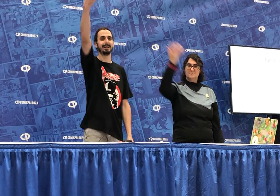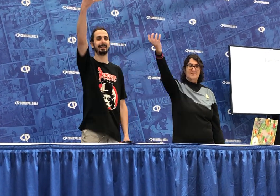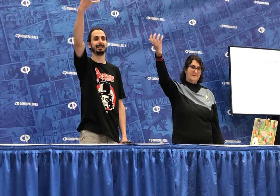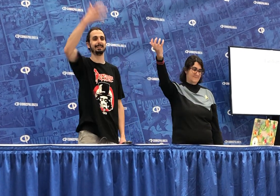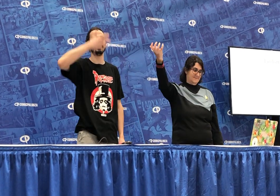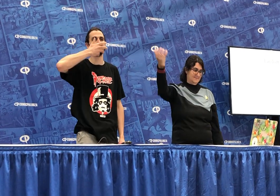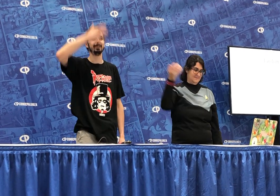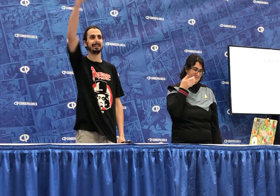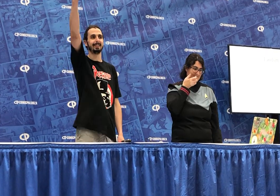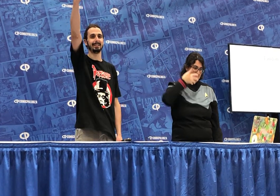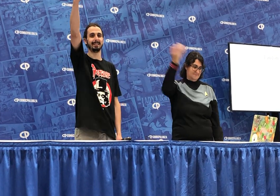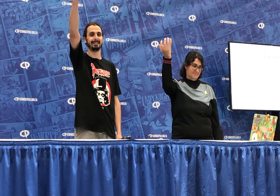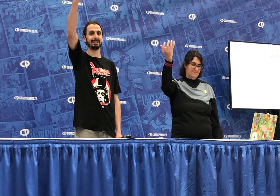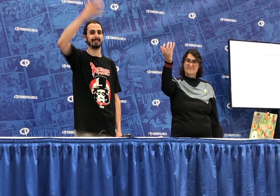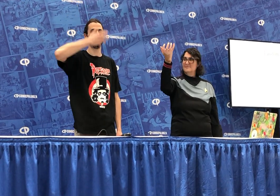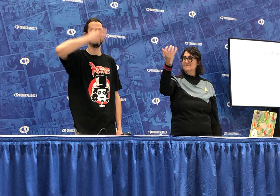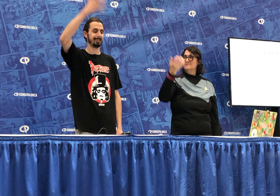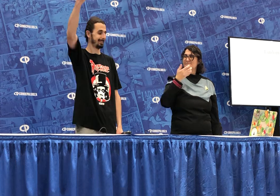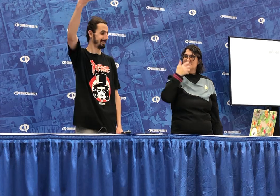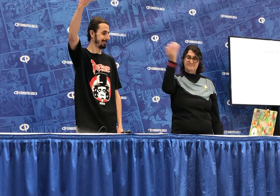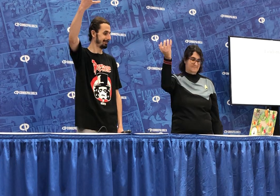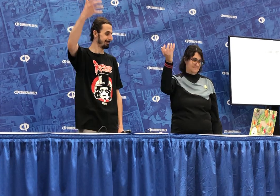Scream, it's actually the sign for Scream.